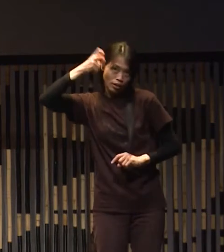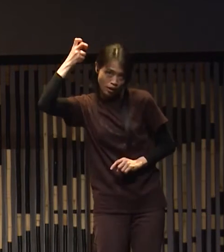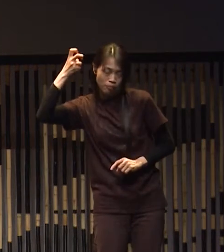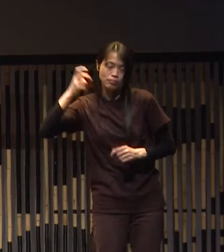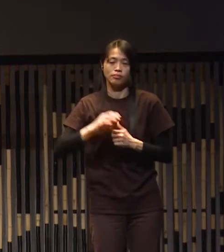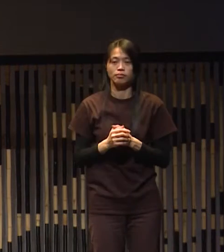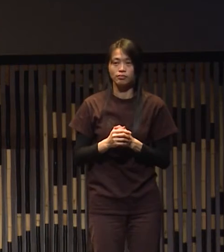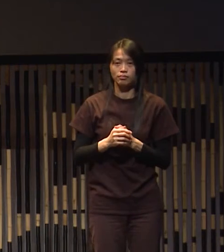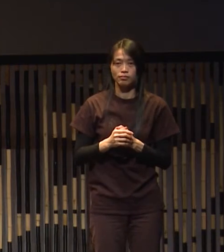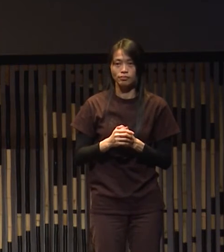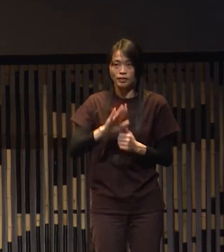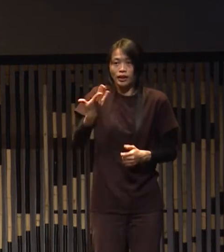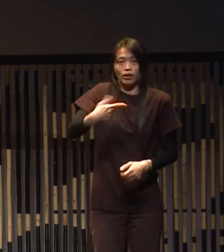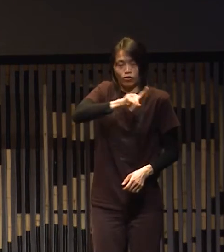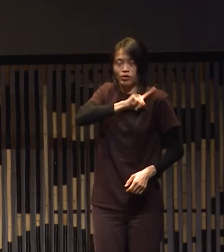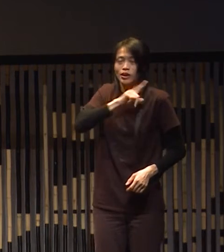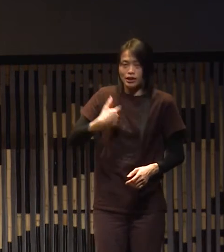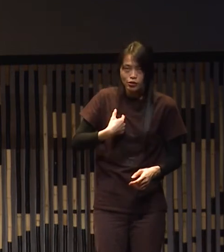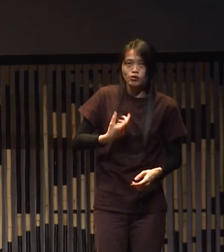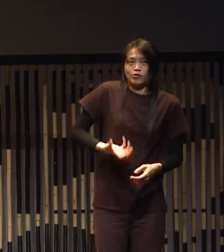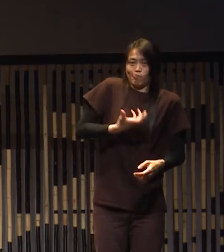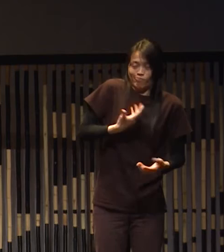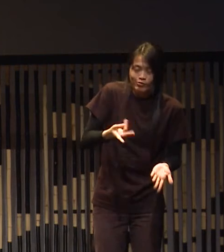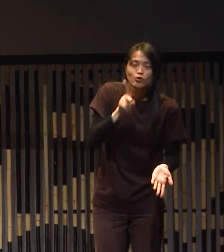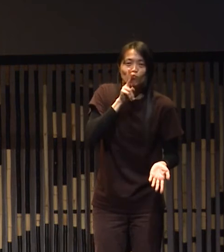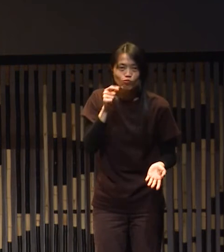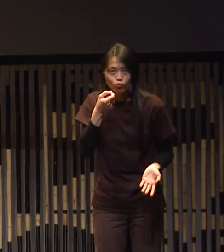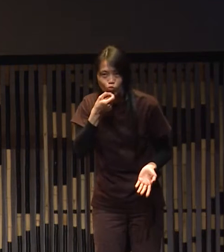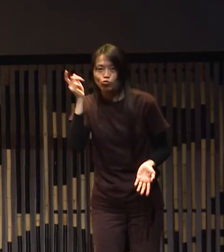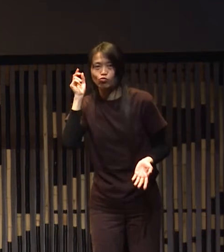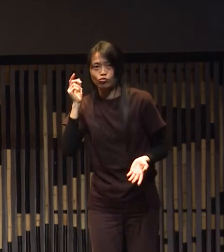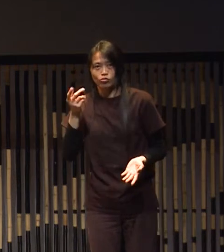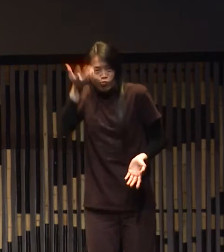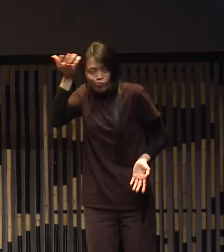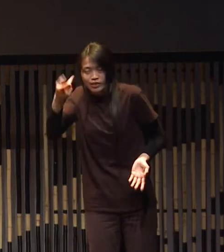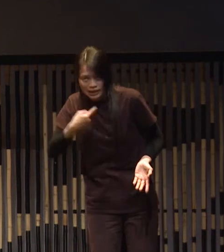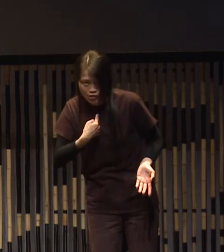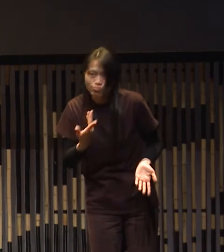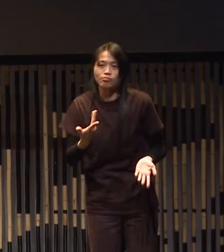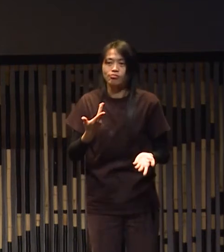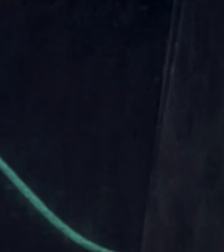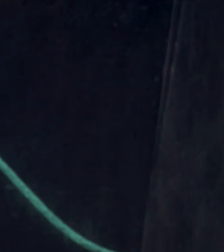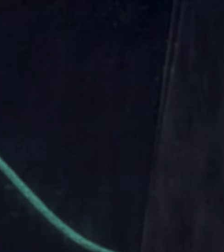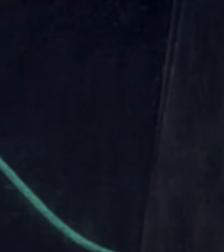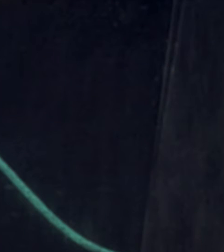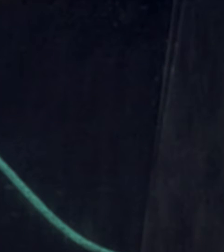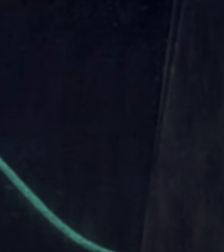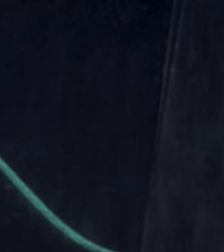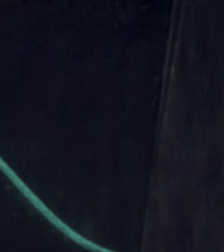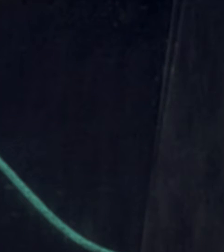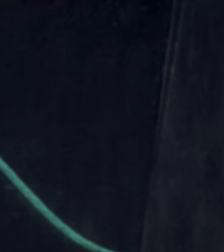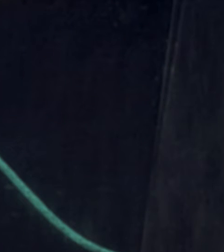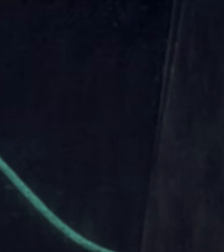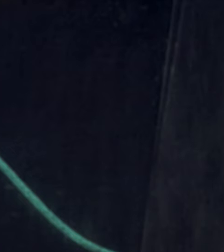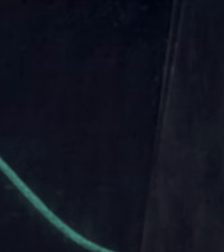live. The forms we see in the world around us are a picture of our thoughts. I want to just